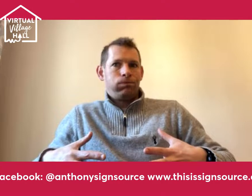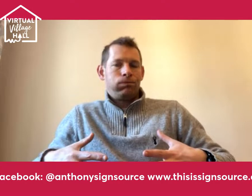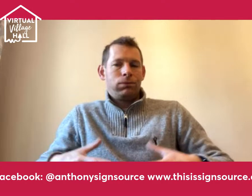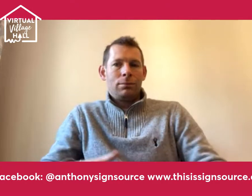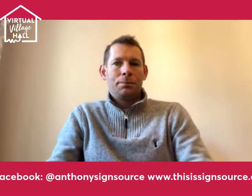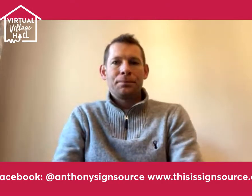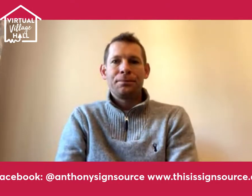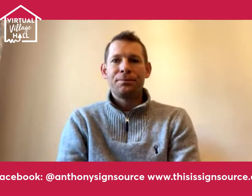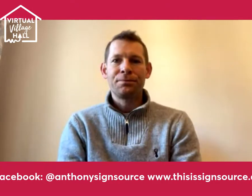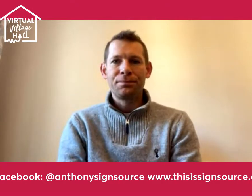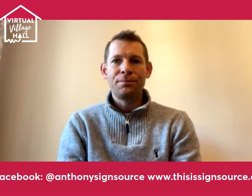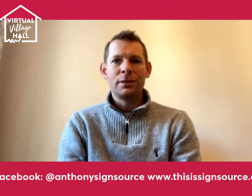fat,